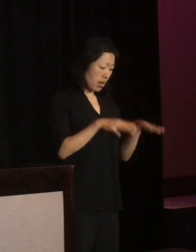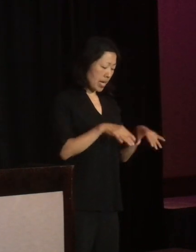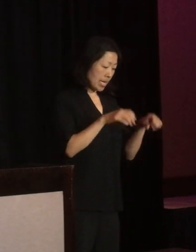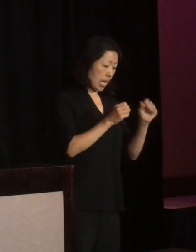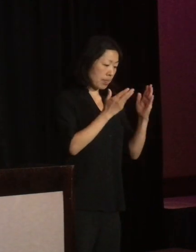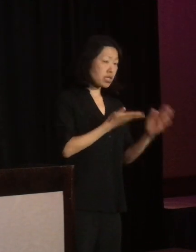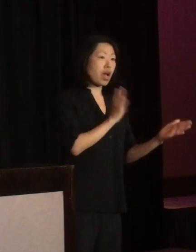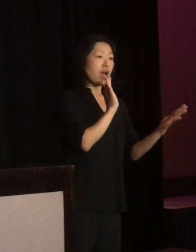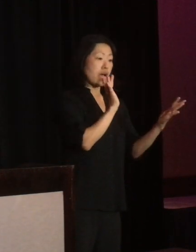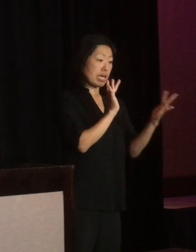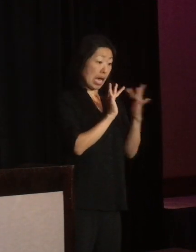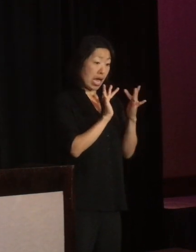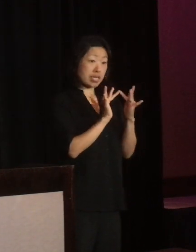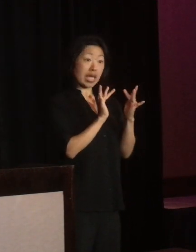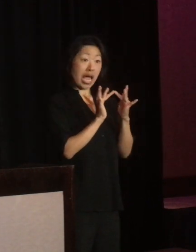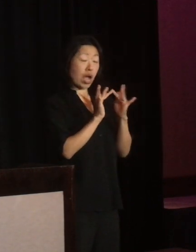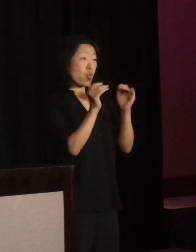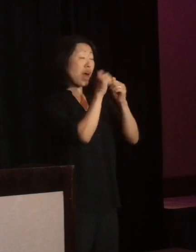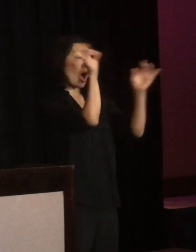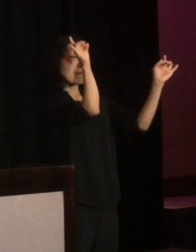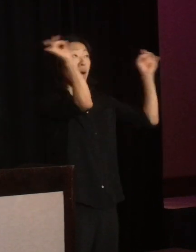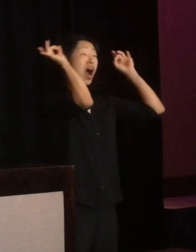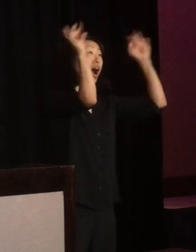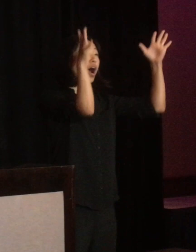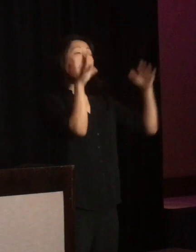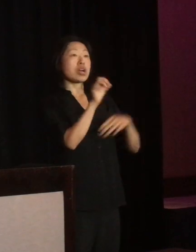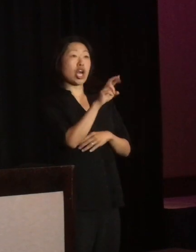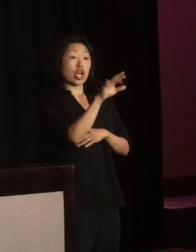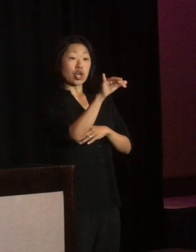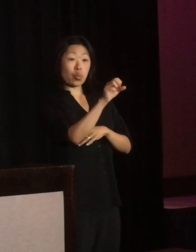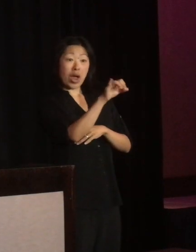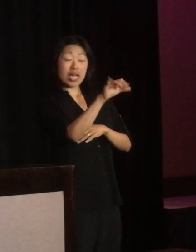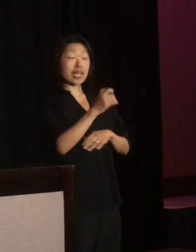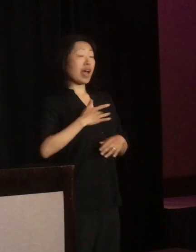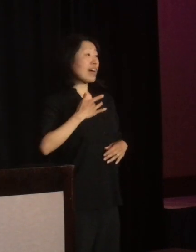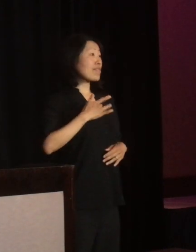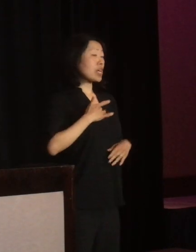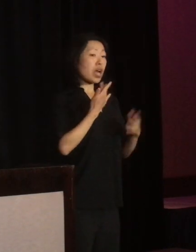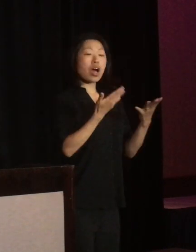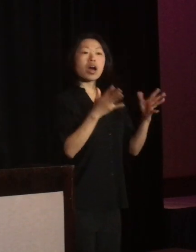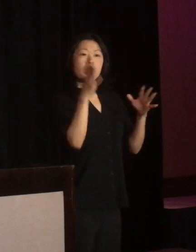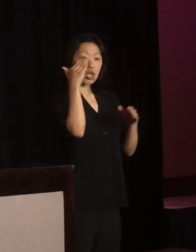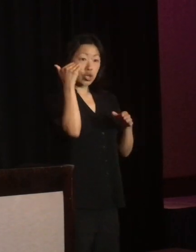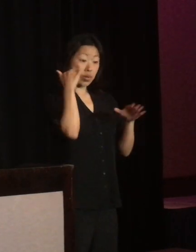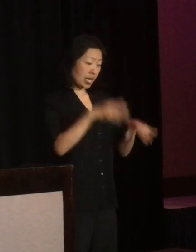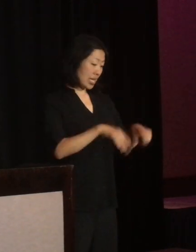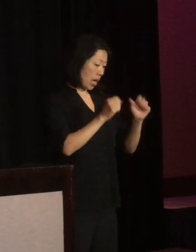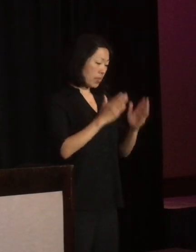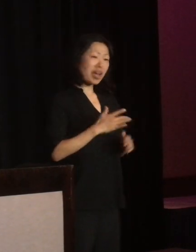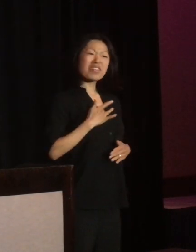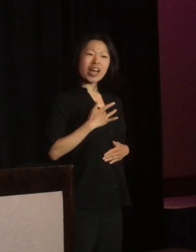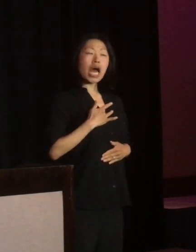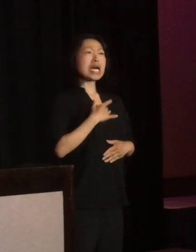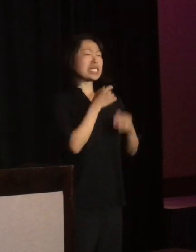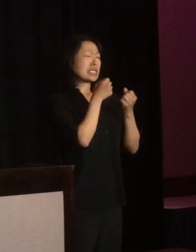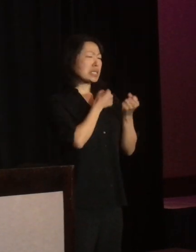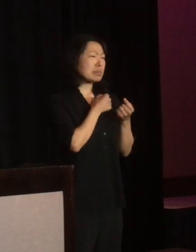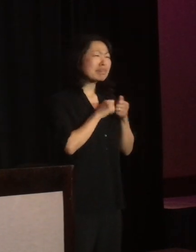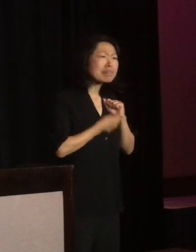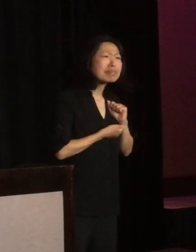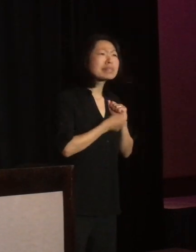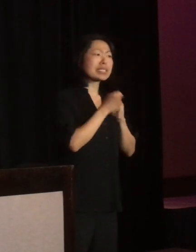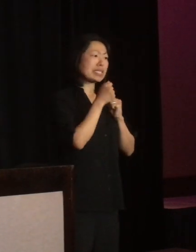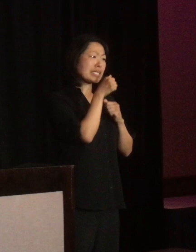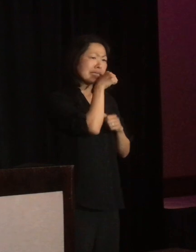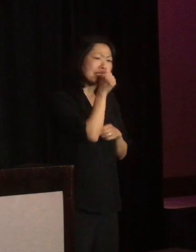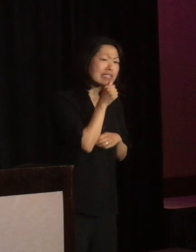adoptees contacting them in crisis. So it feels like and it seems like adoptees are very much suffering a lot. And it's not to say